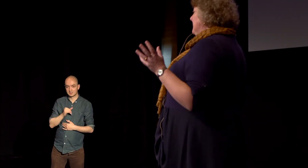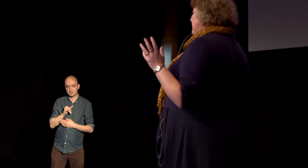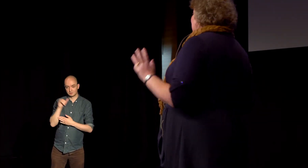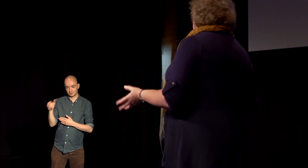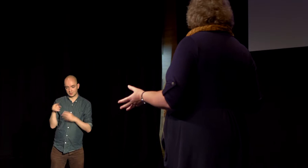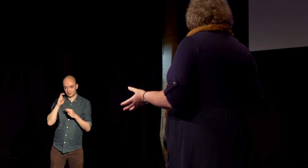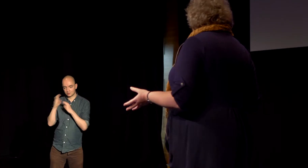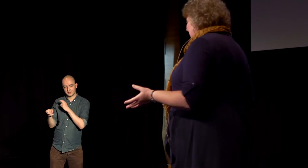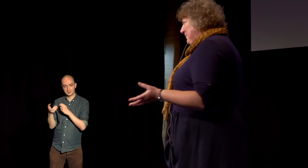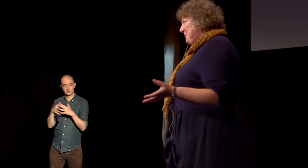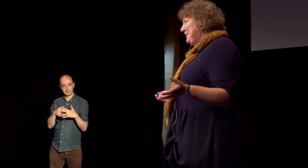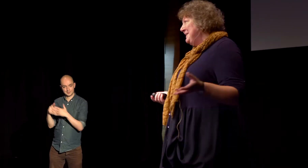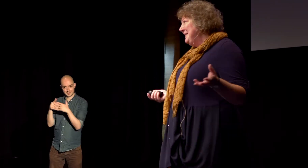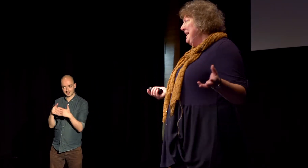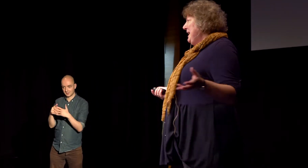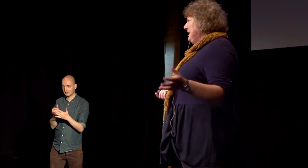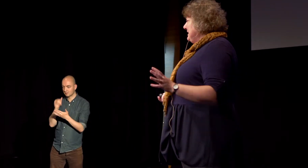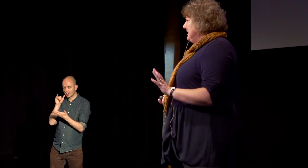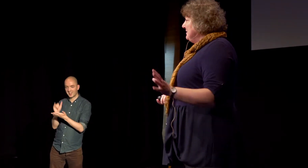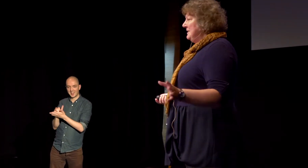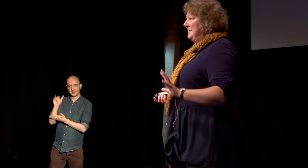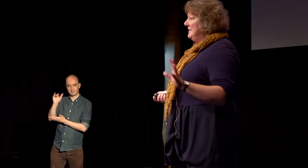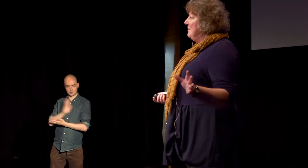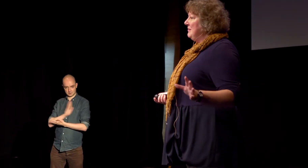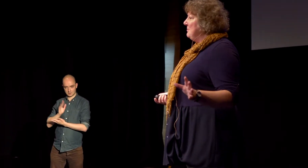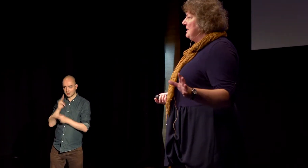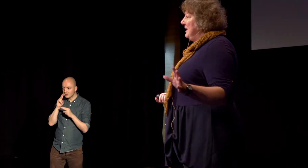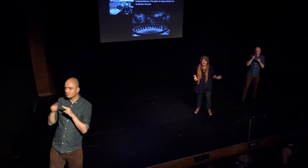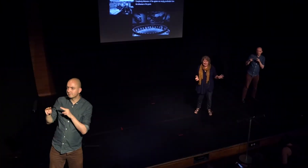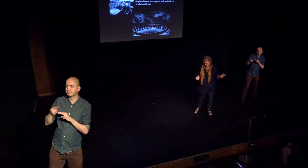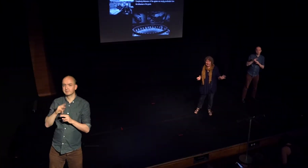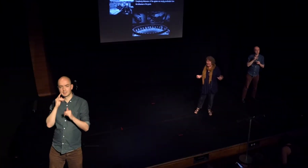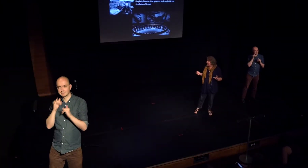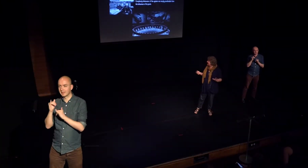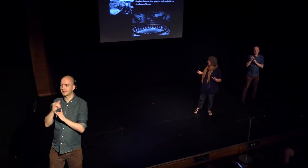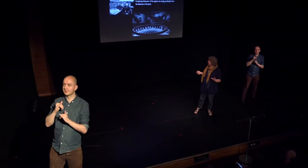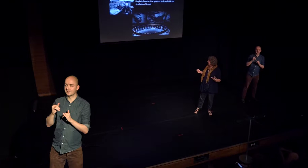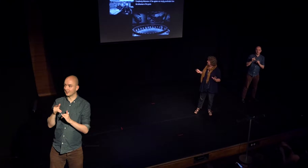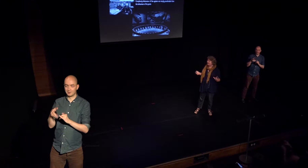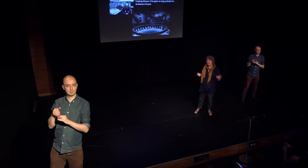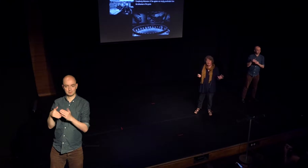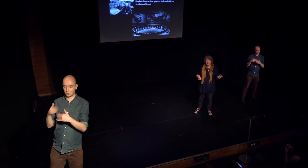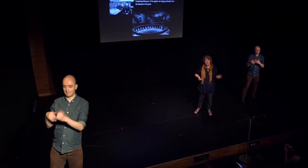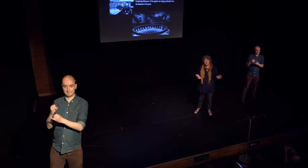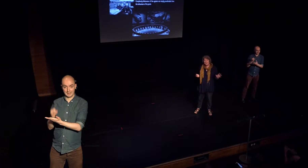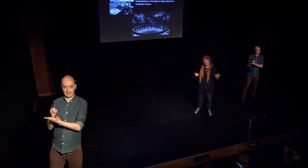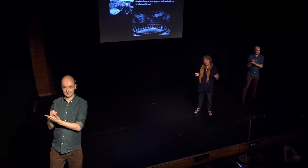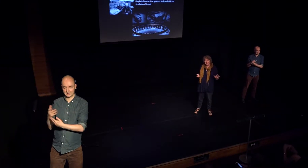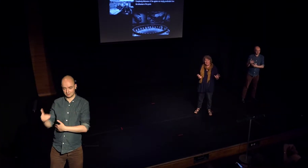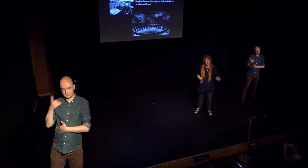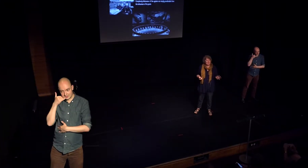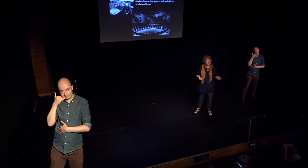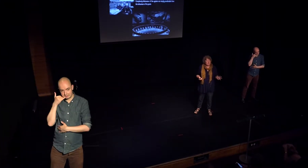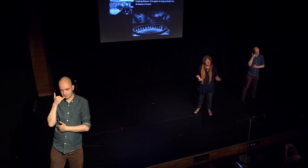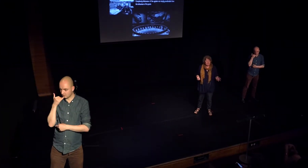he's at USA Air Force Base. And it didn't go very well, okay? He's at the point of receiving the phone call